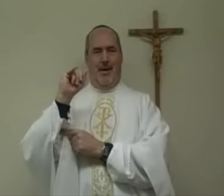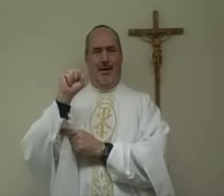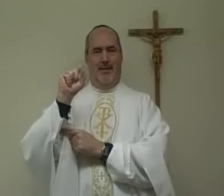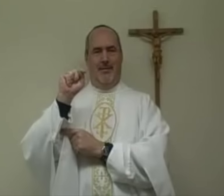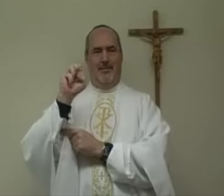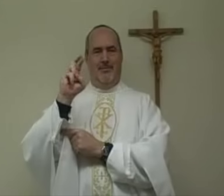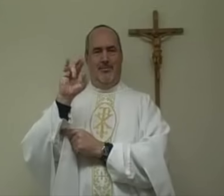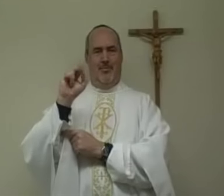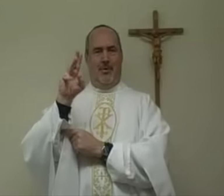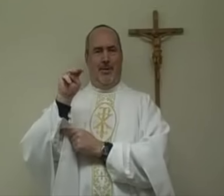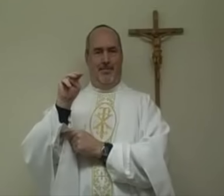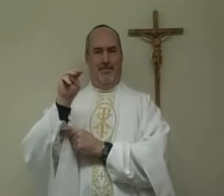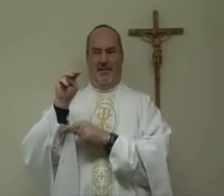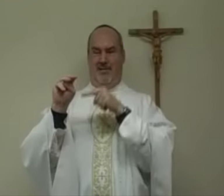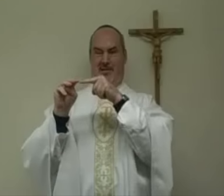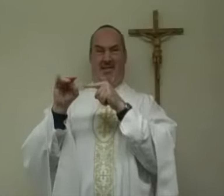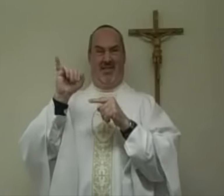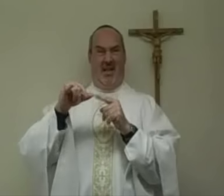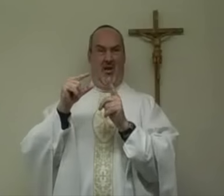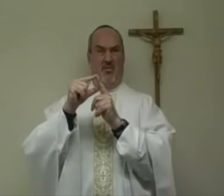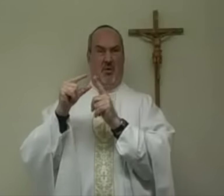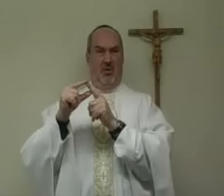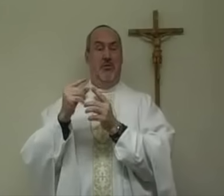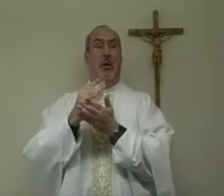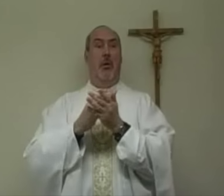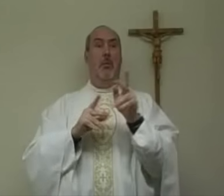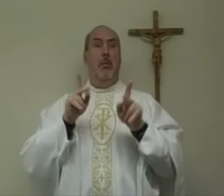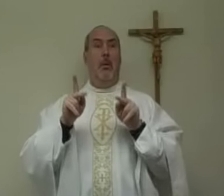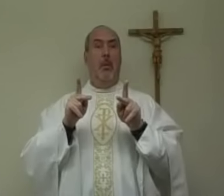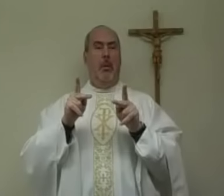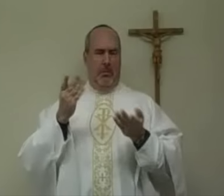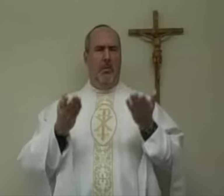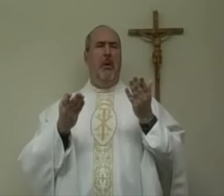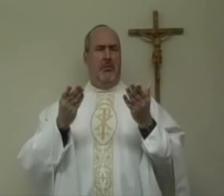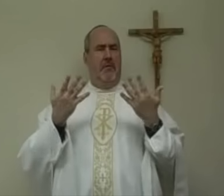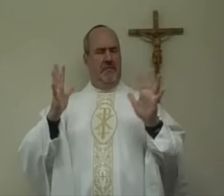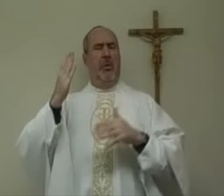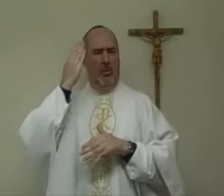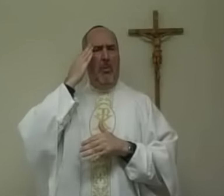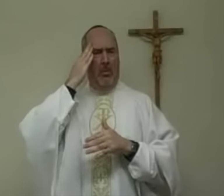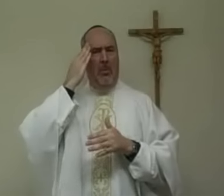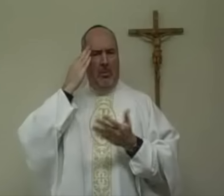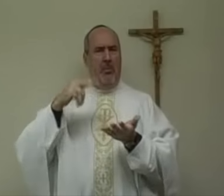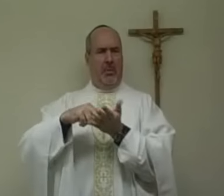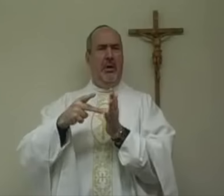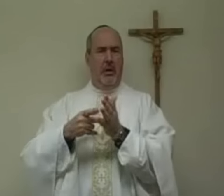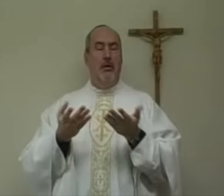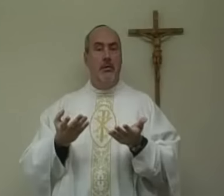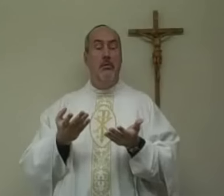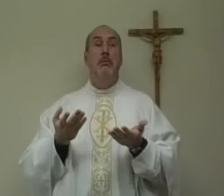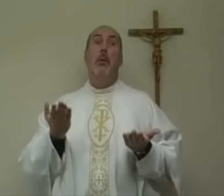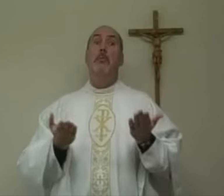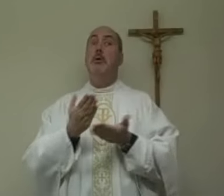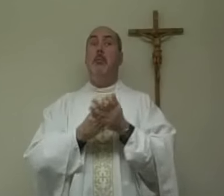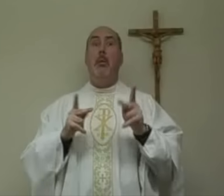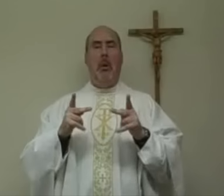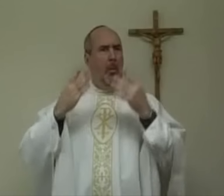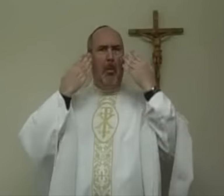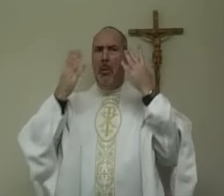Today I'd like to talk to you about the term magisterium. Some people might be familiar with what magisterium